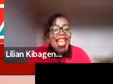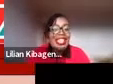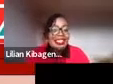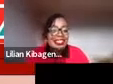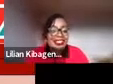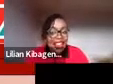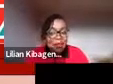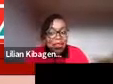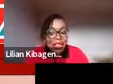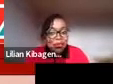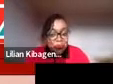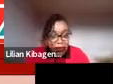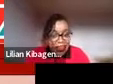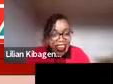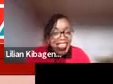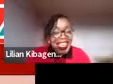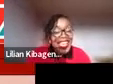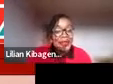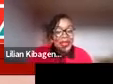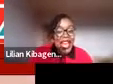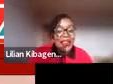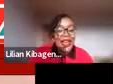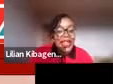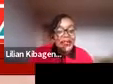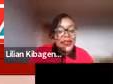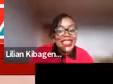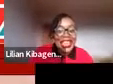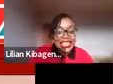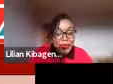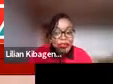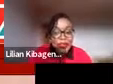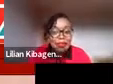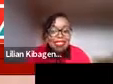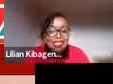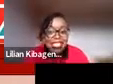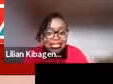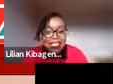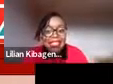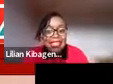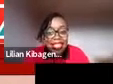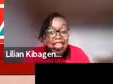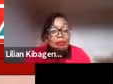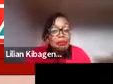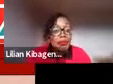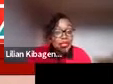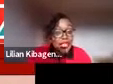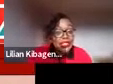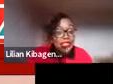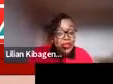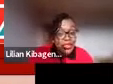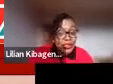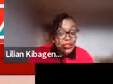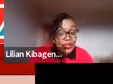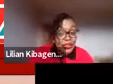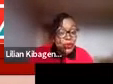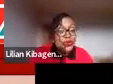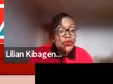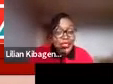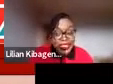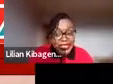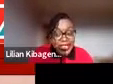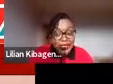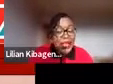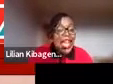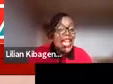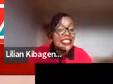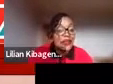Deaf as a grand prize winner. And we have Alvin Gaira from St. Clair Ebukuya Secondary School